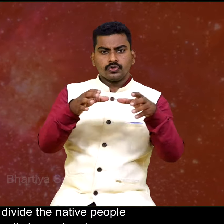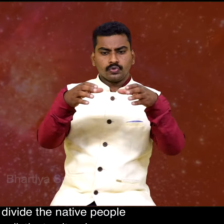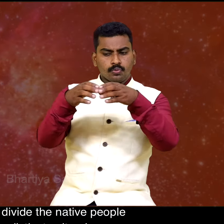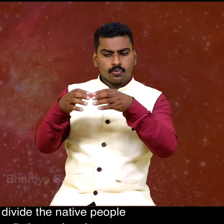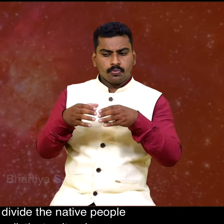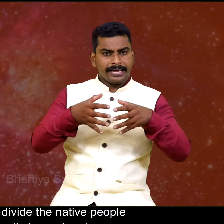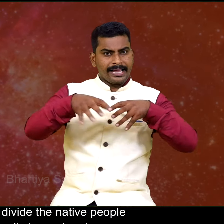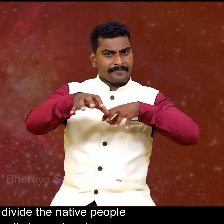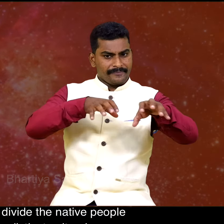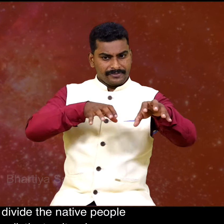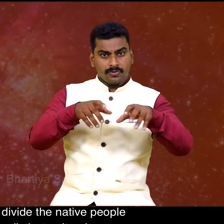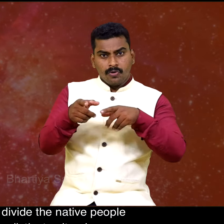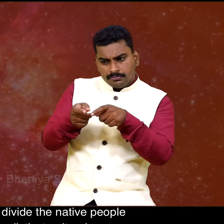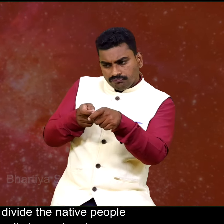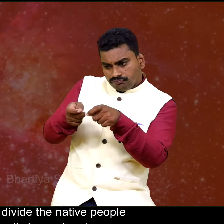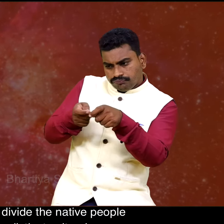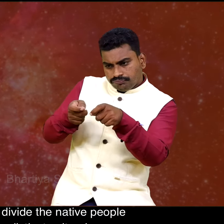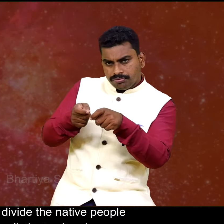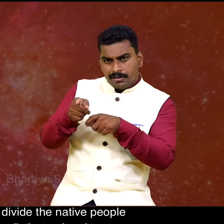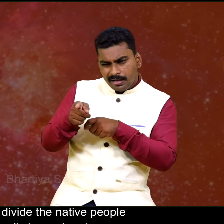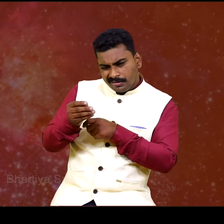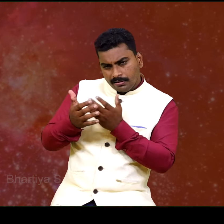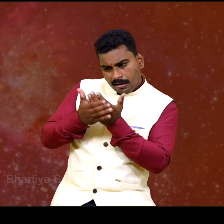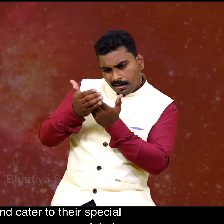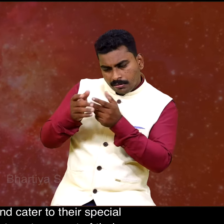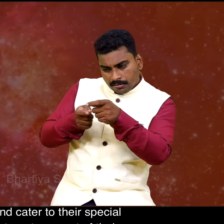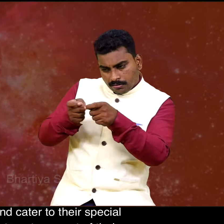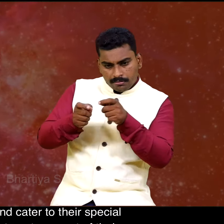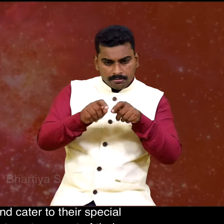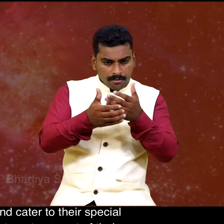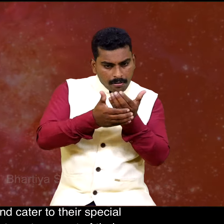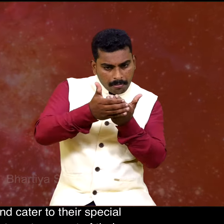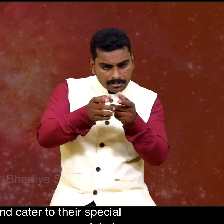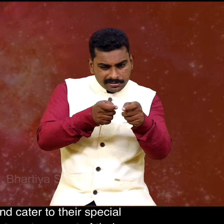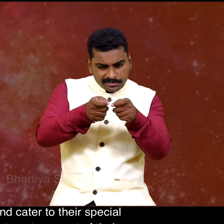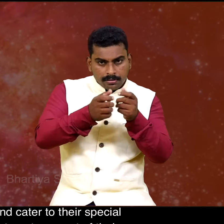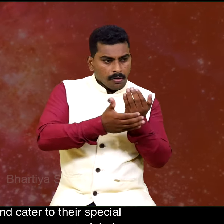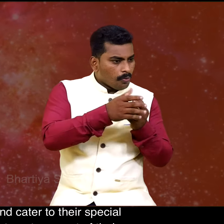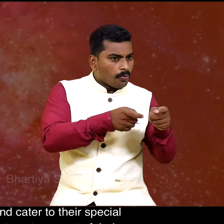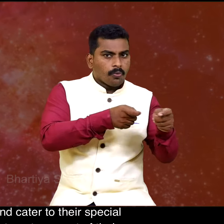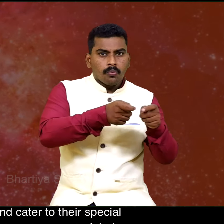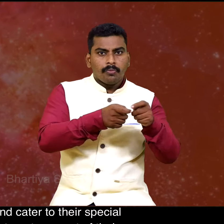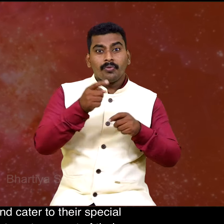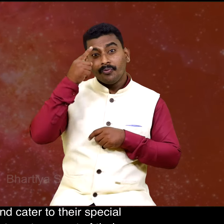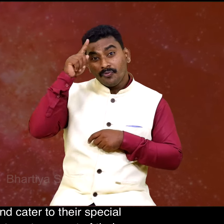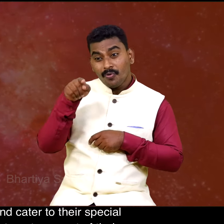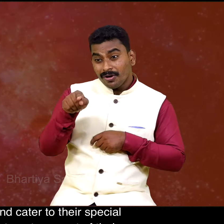distinct cultural groups and cater to their special interests as part of